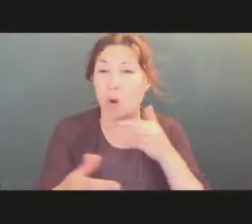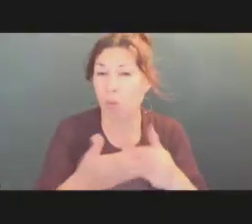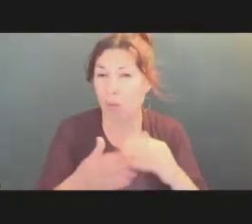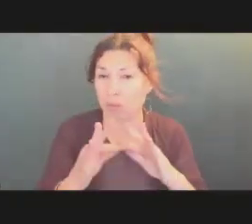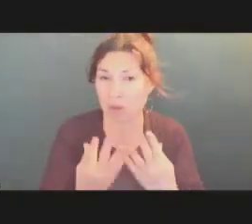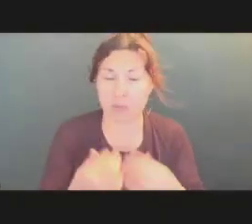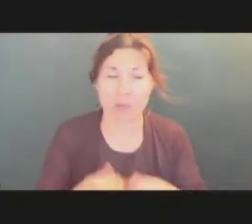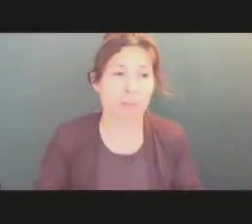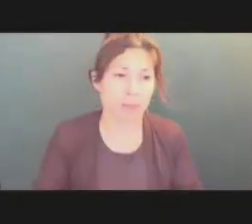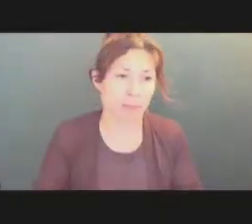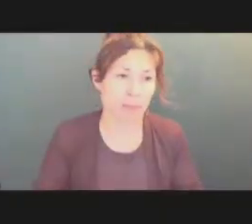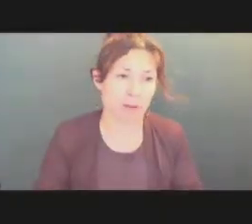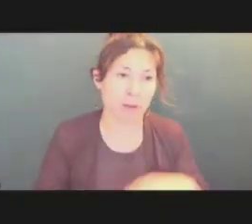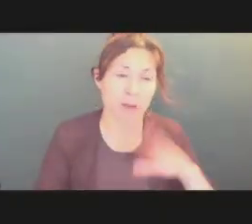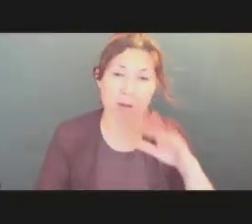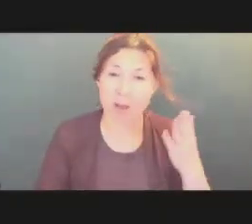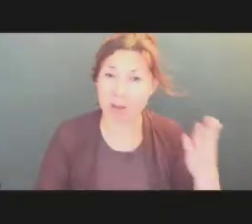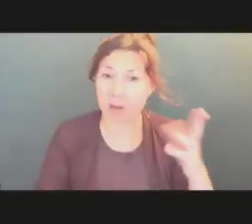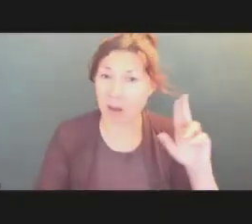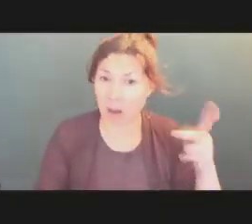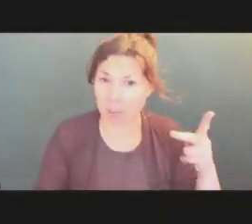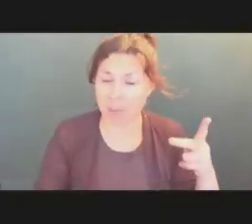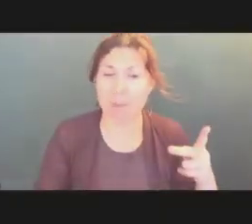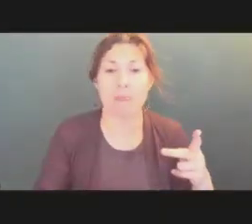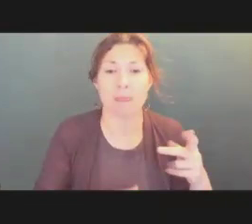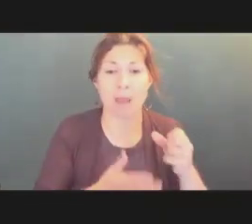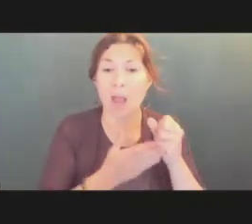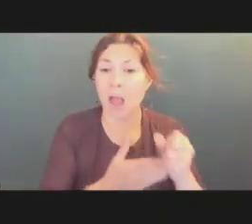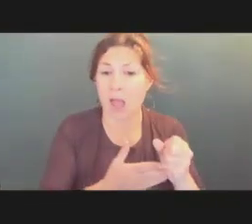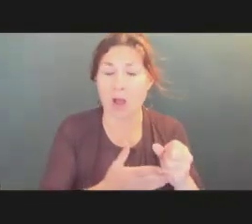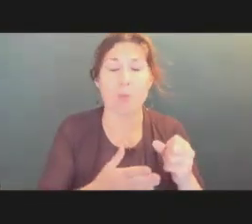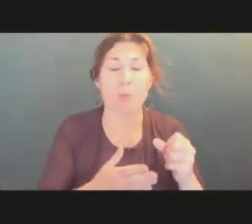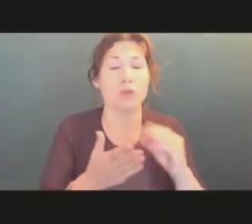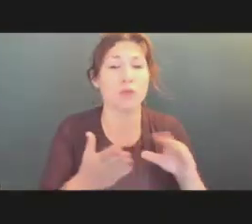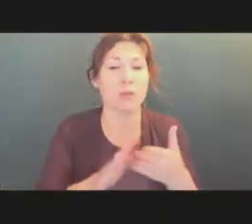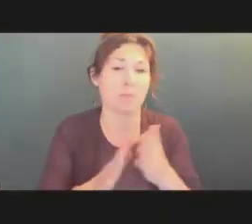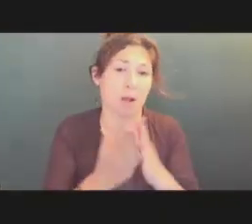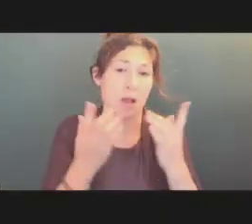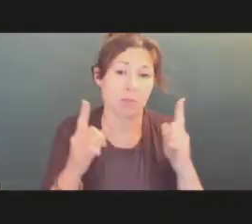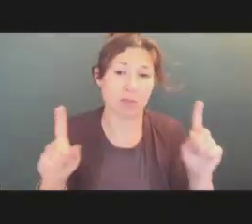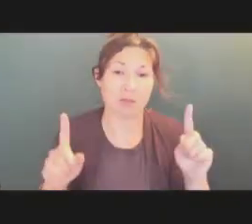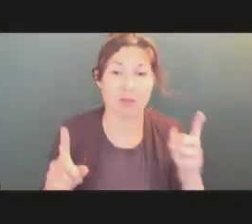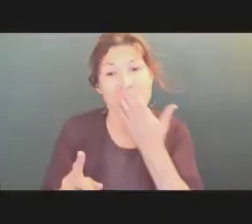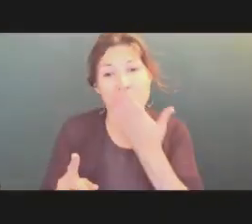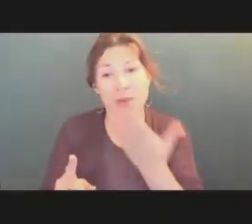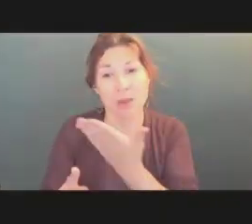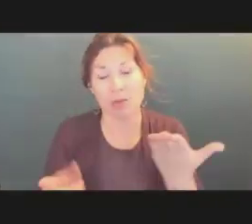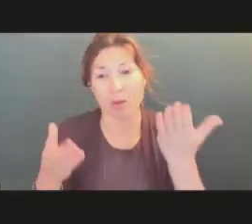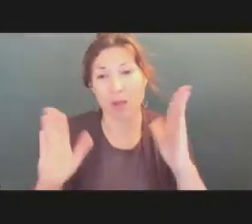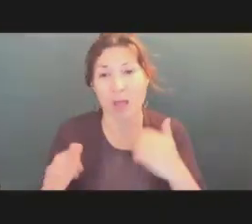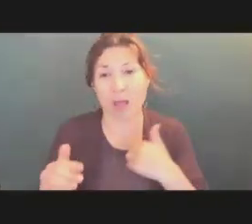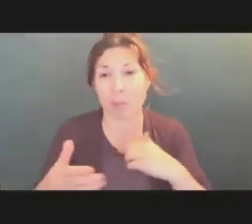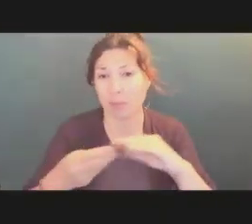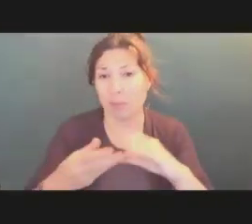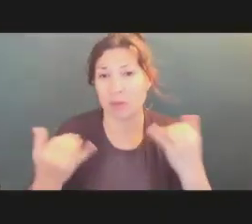And I know that Up, we also help us succeed this success for our students. Thank you all so much for letting me speak today. And I appreciate